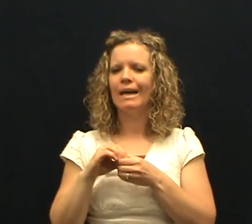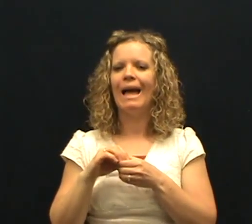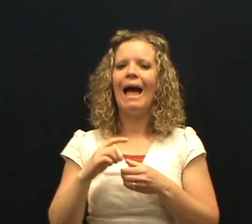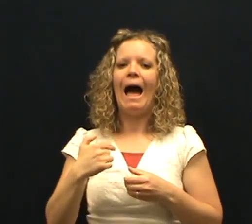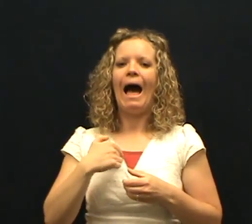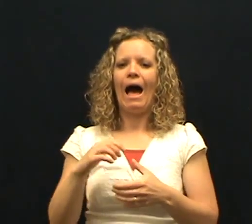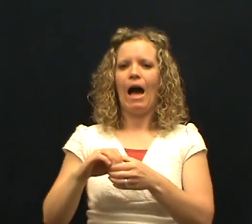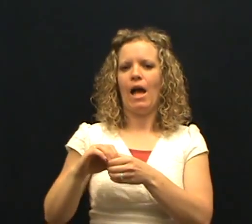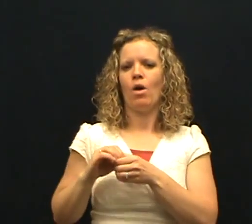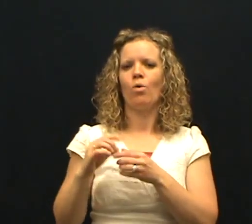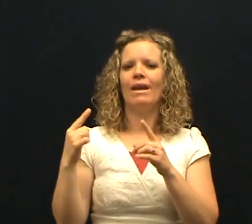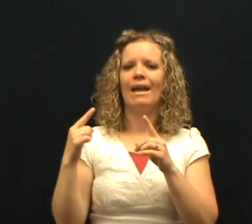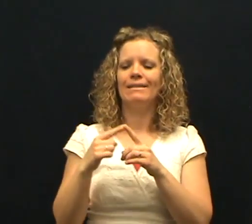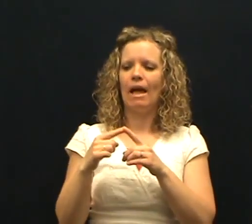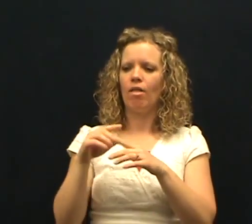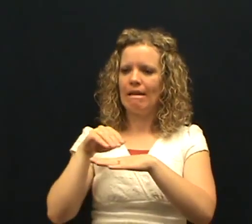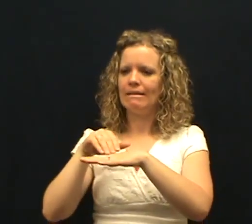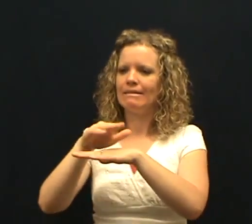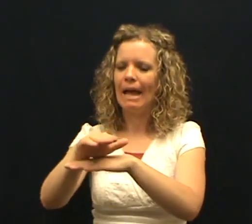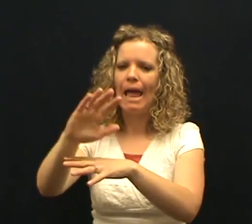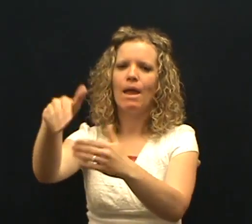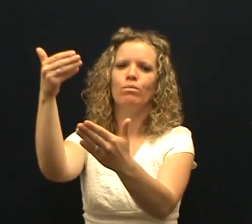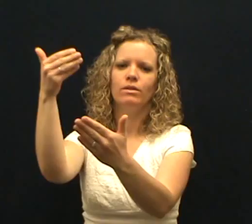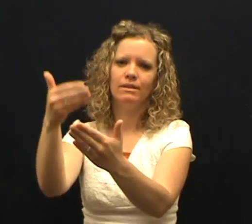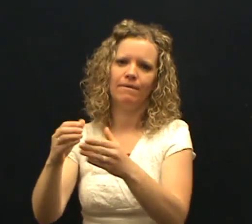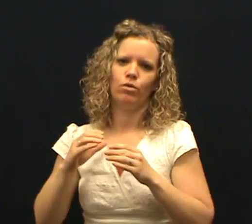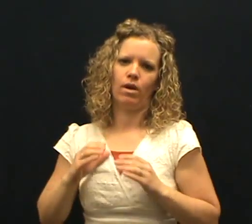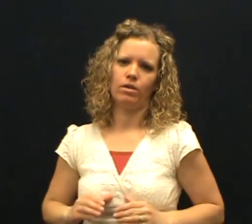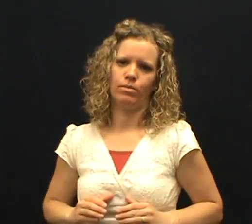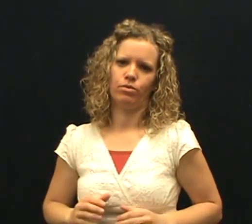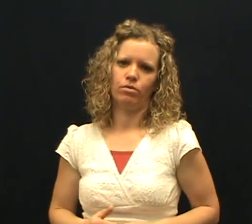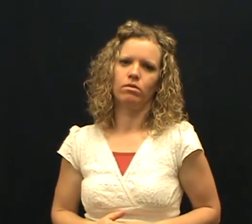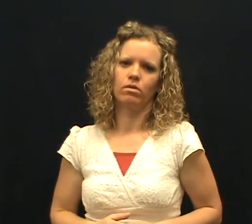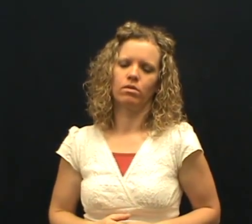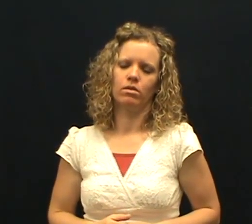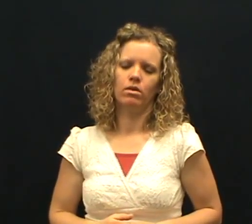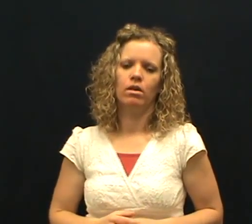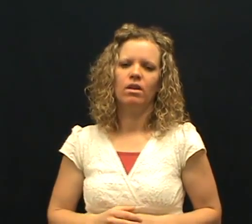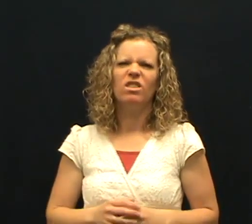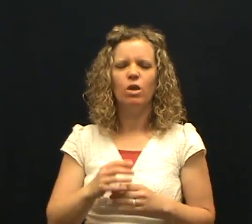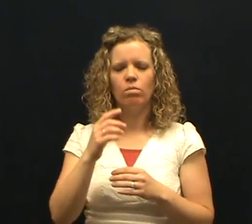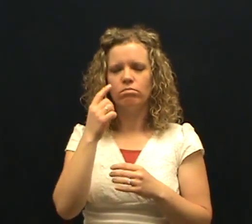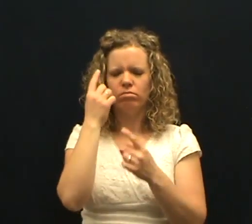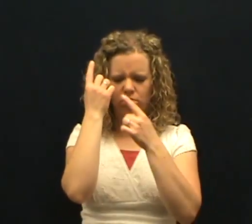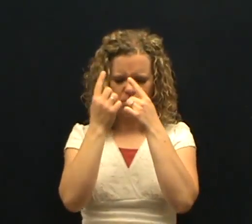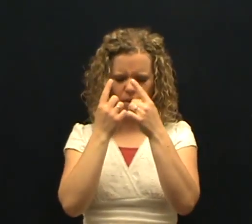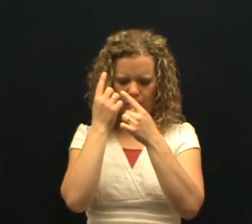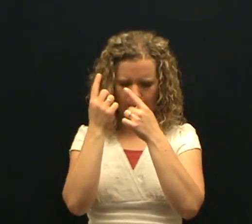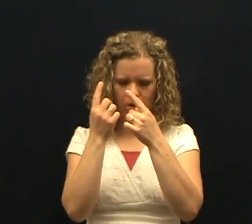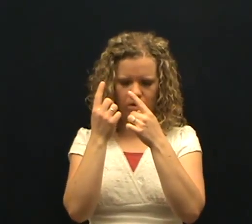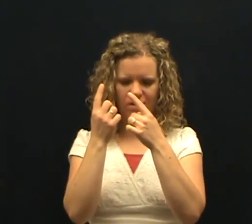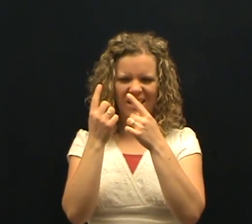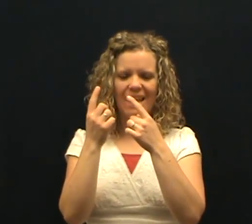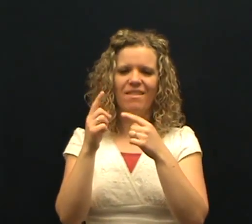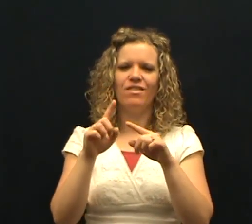goods actually reach the destination. In other words, the customer. And think about it, there are also liability issues